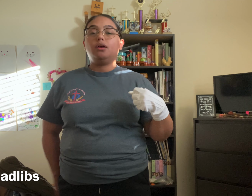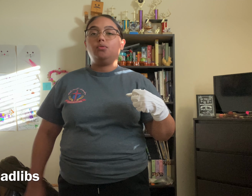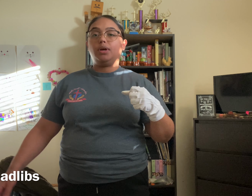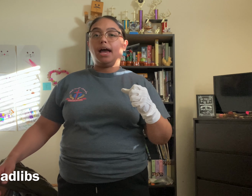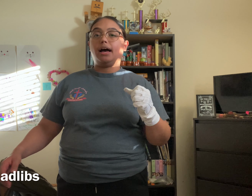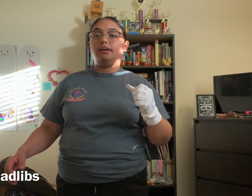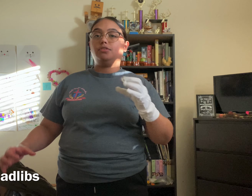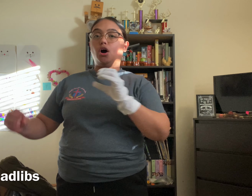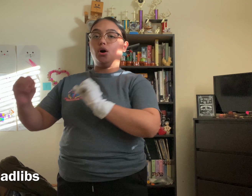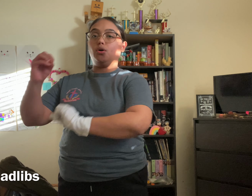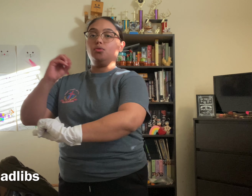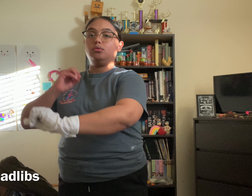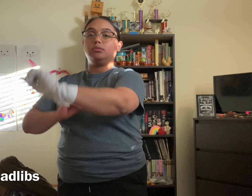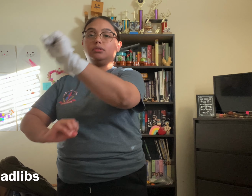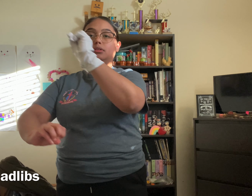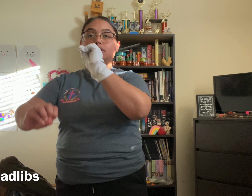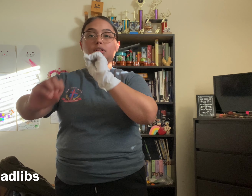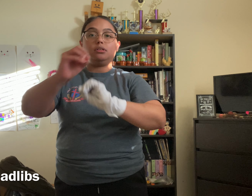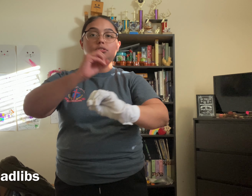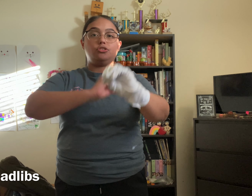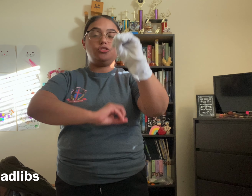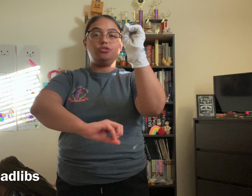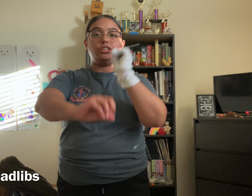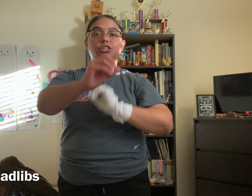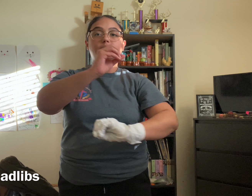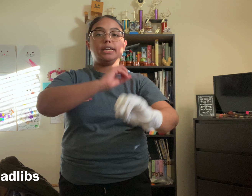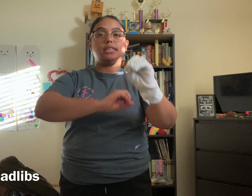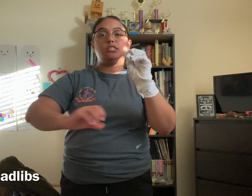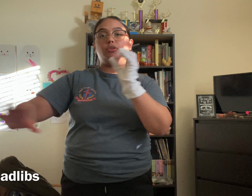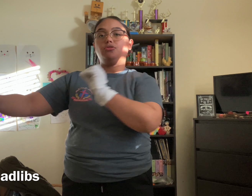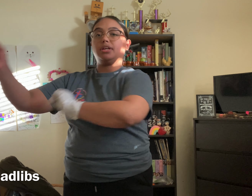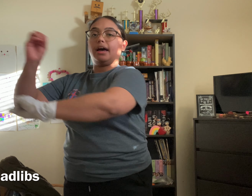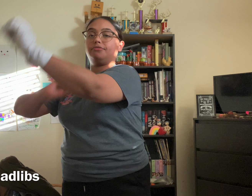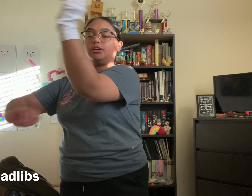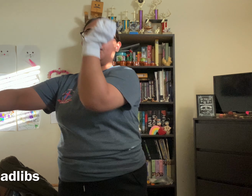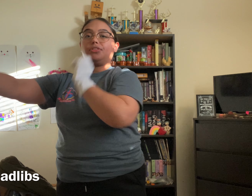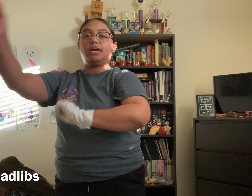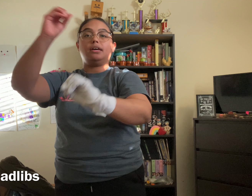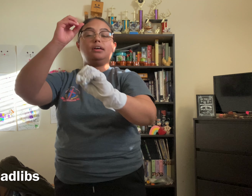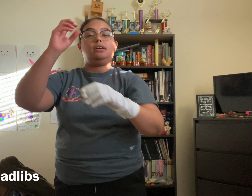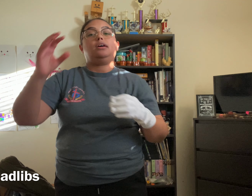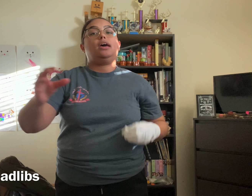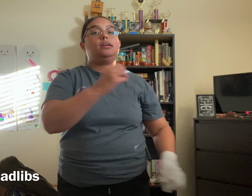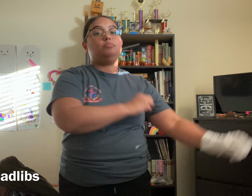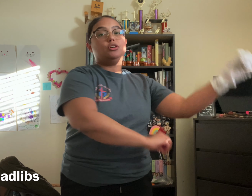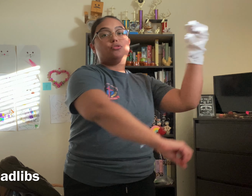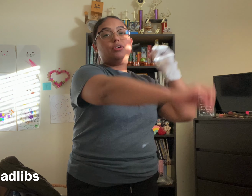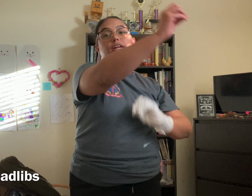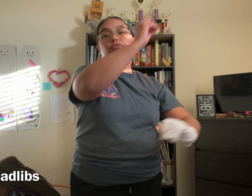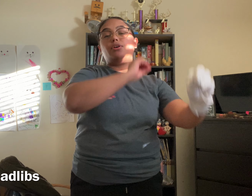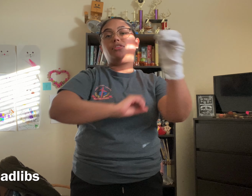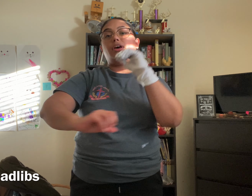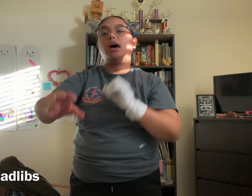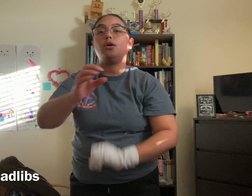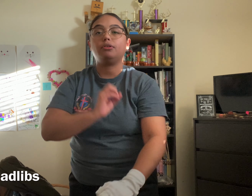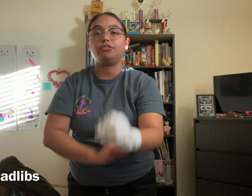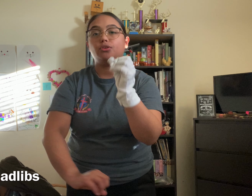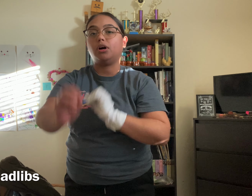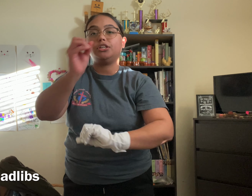We have oh. So usually just like this, but you can have fun with it and be creative with it, however you want to do